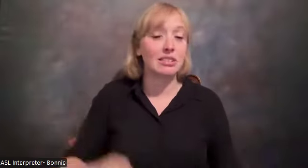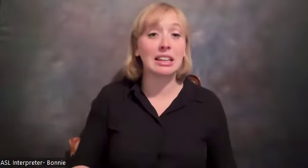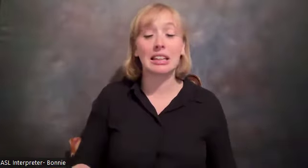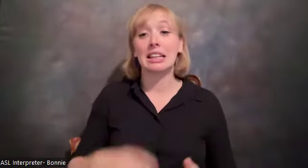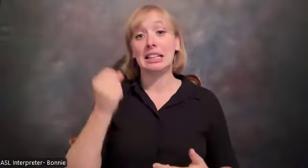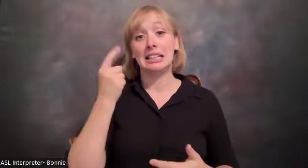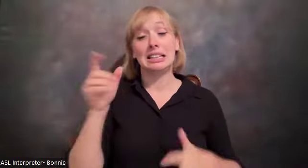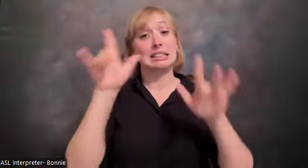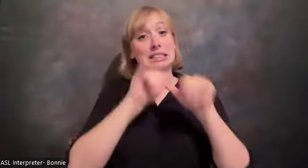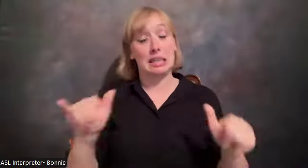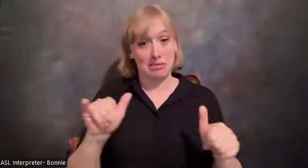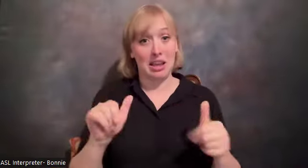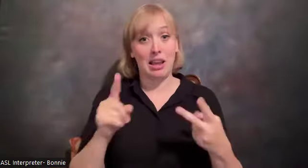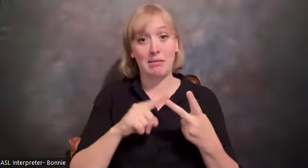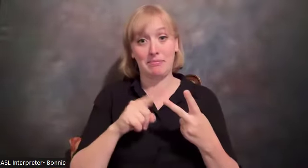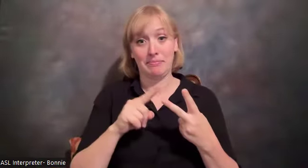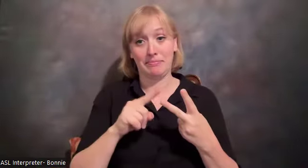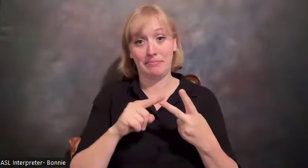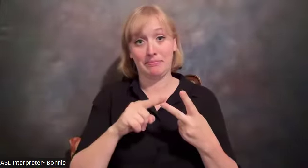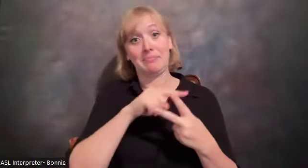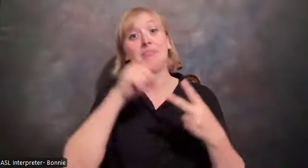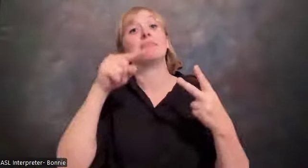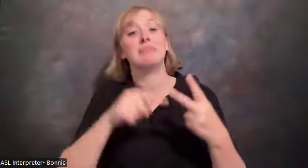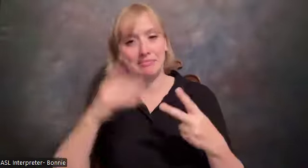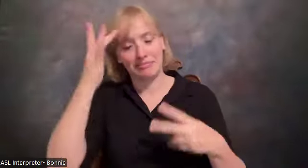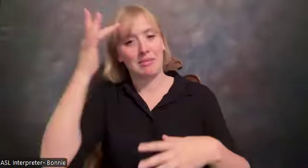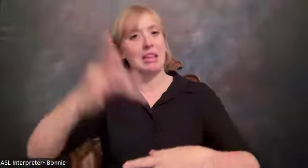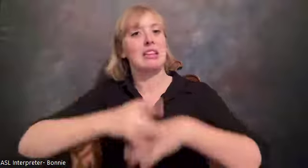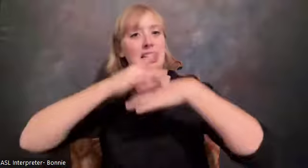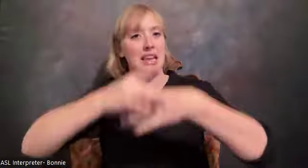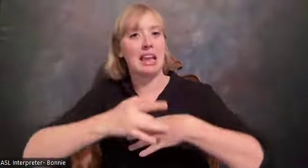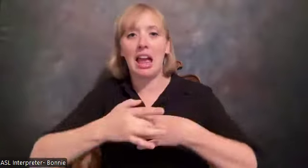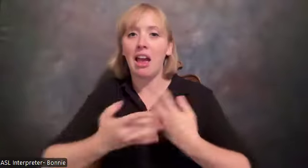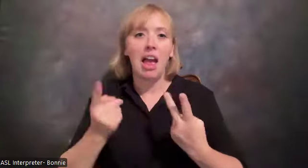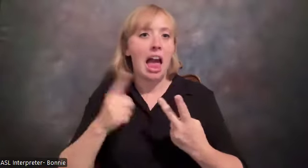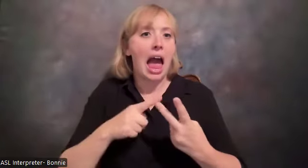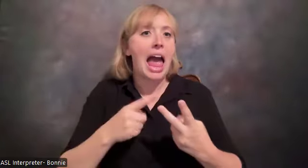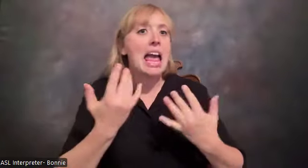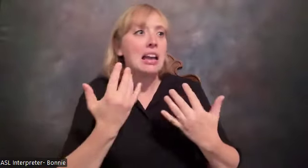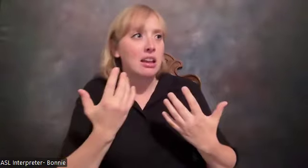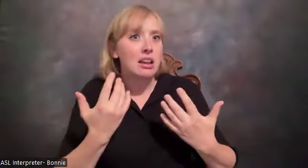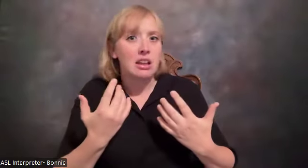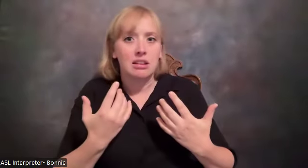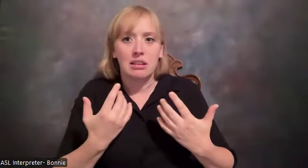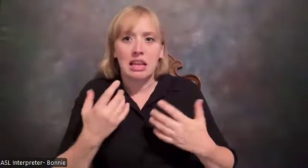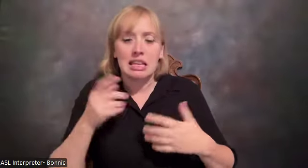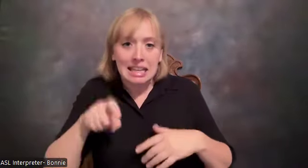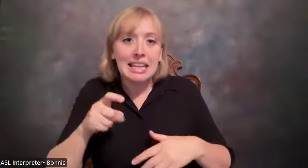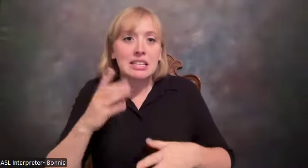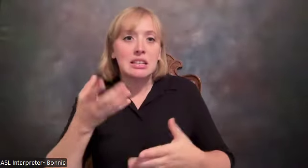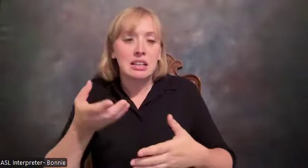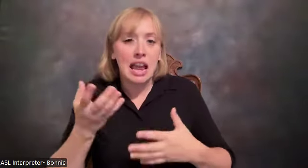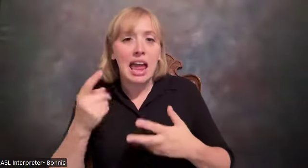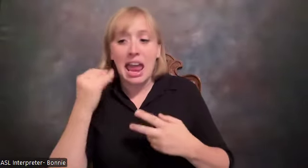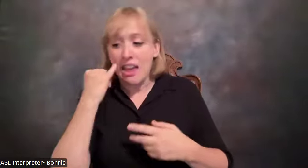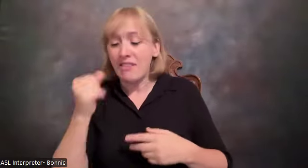very same time, because of this thing called the mental obsession, I cannot not drink successfully. I'm damned if